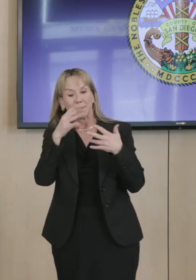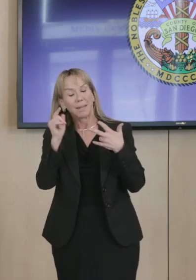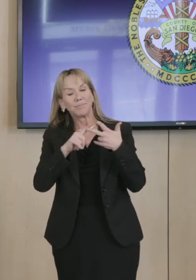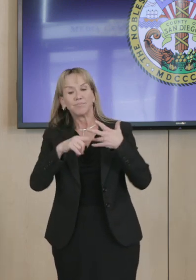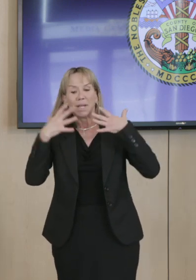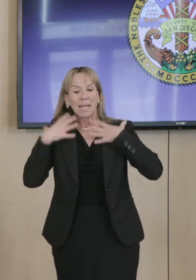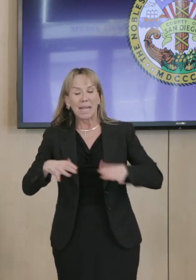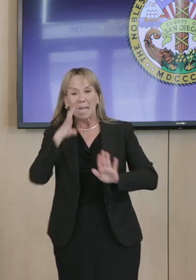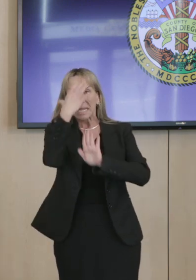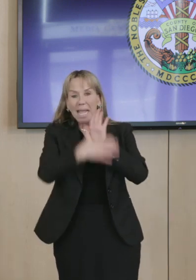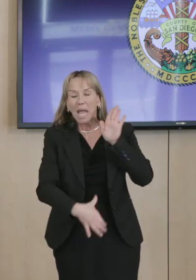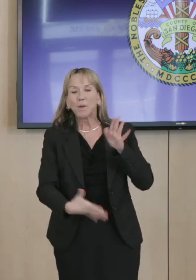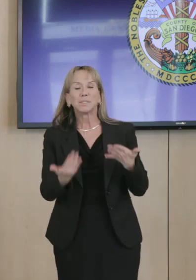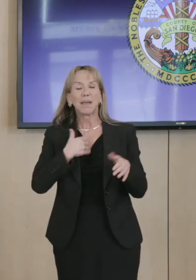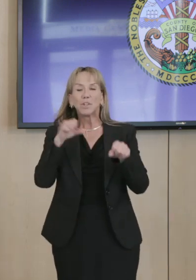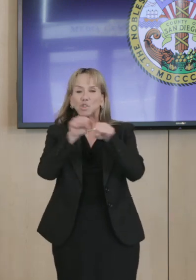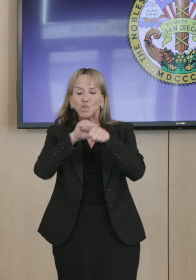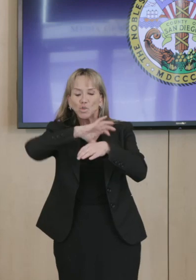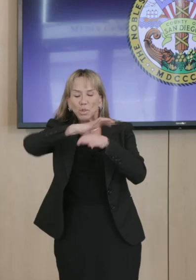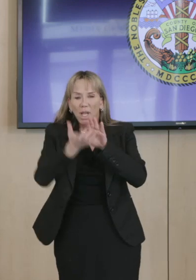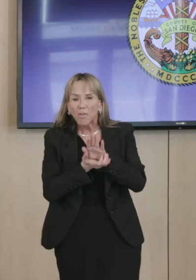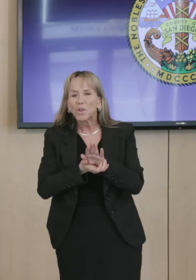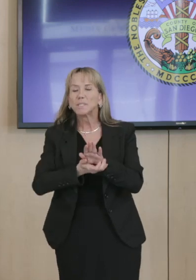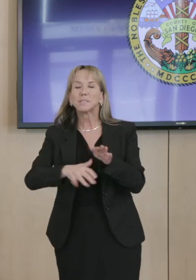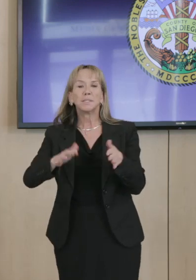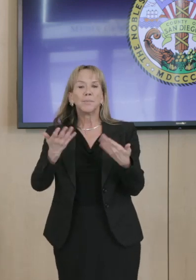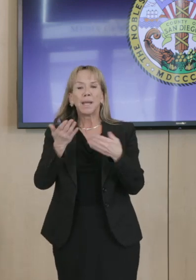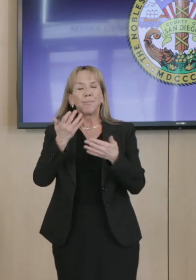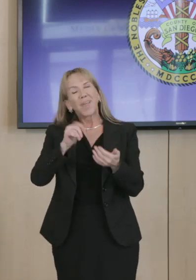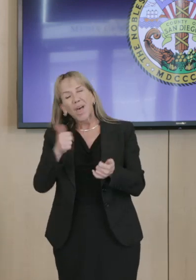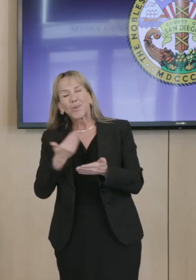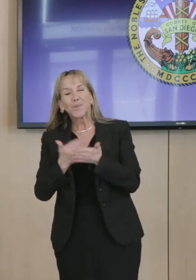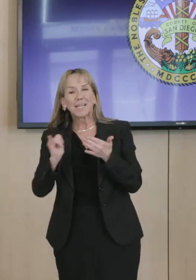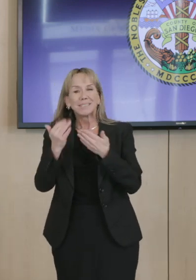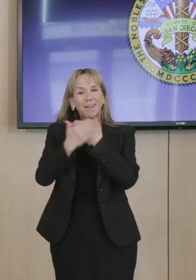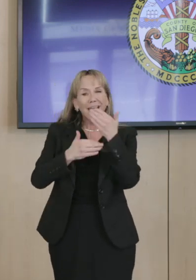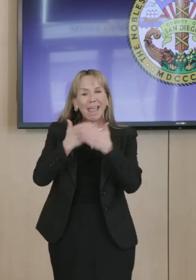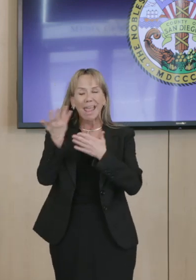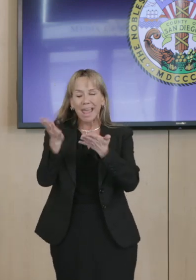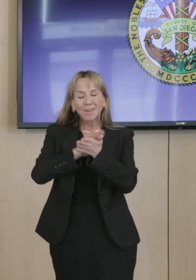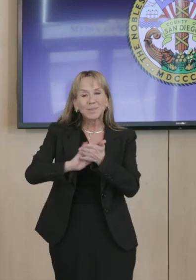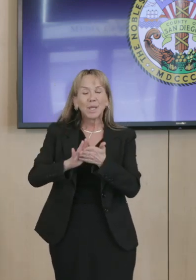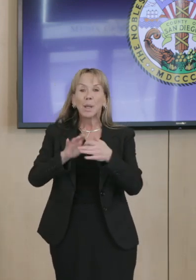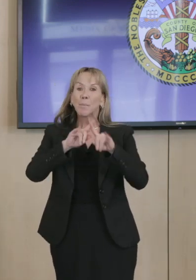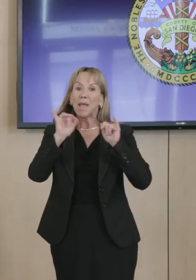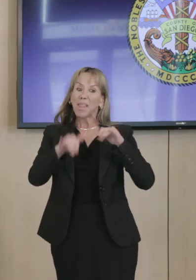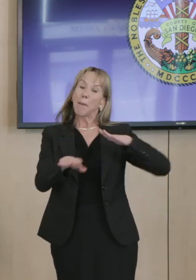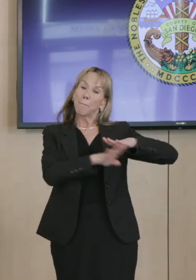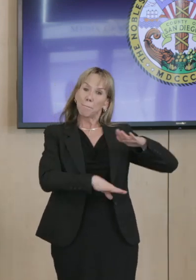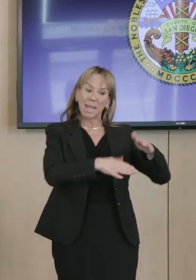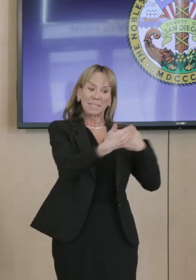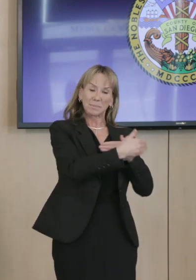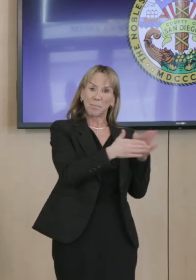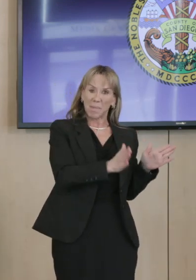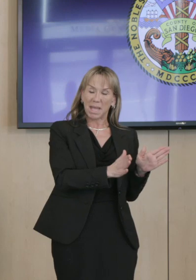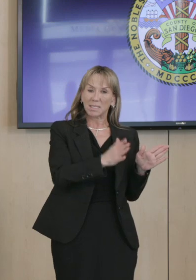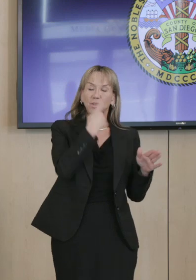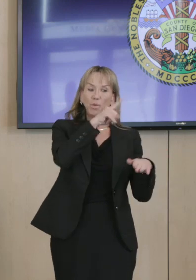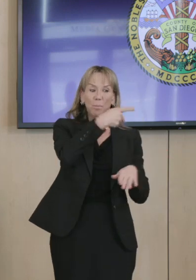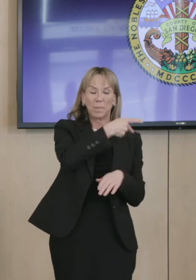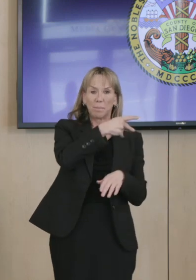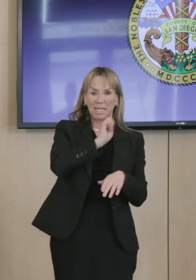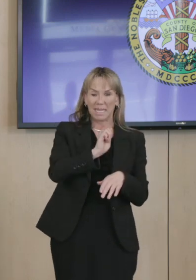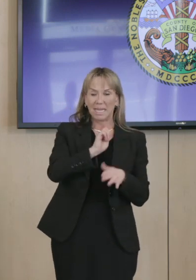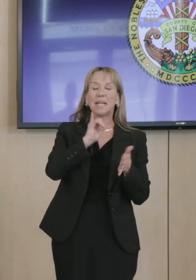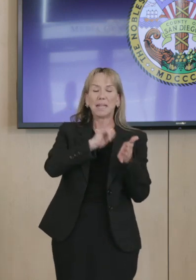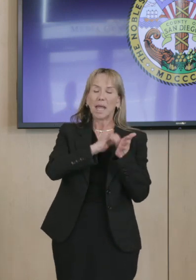shoe coverings, as well as some other things like hand sanitizer, things like that. But the basic PPE package is the majority of what the ask